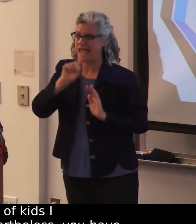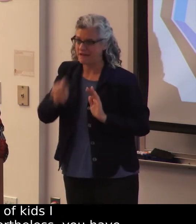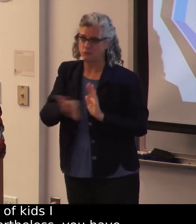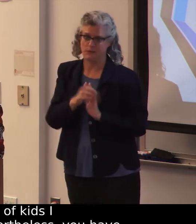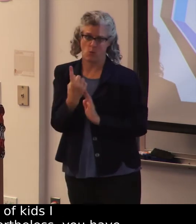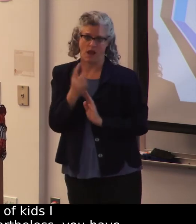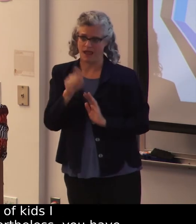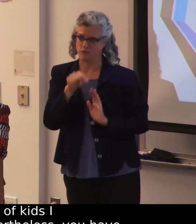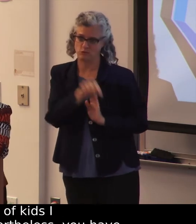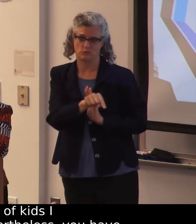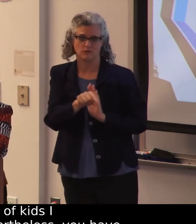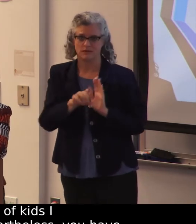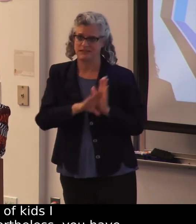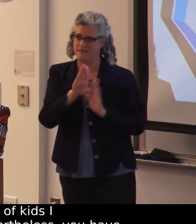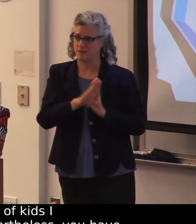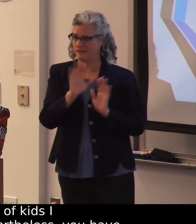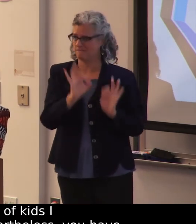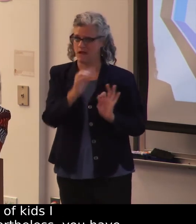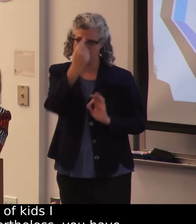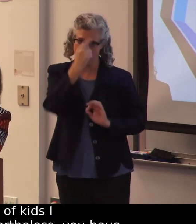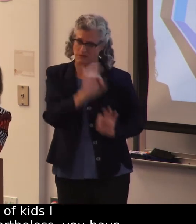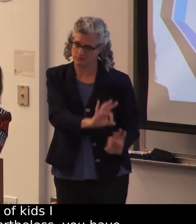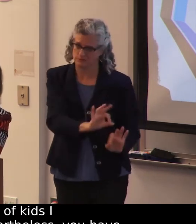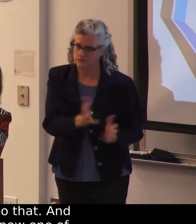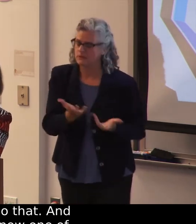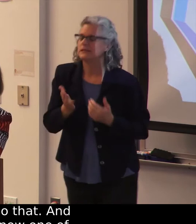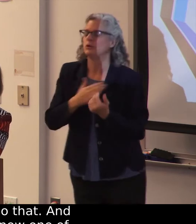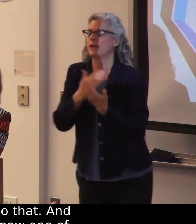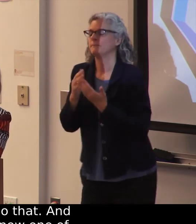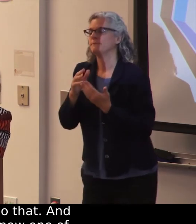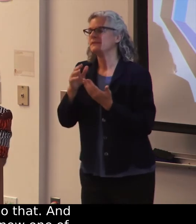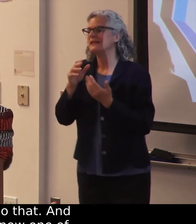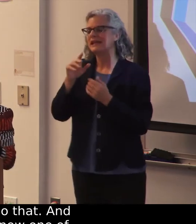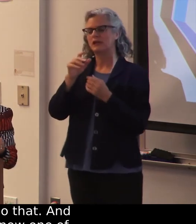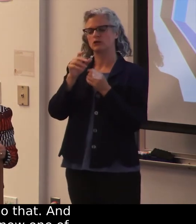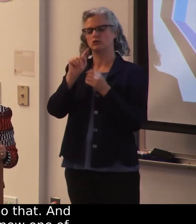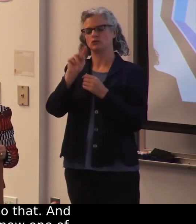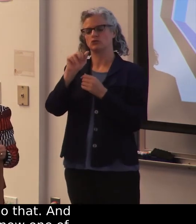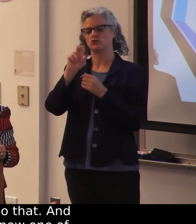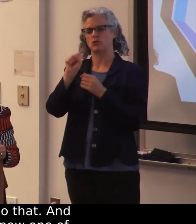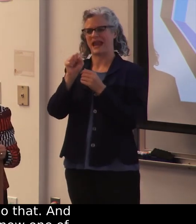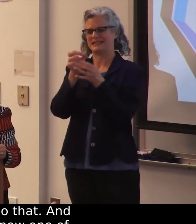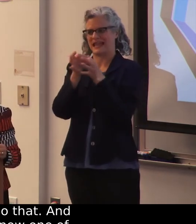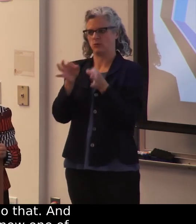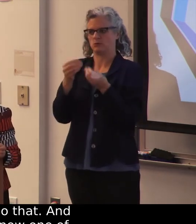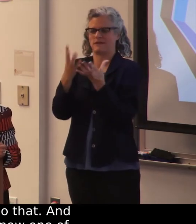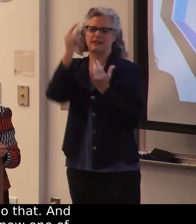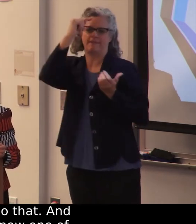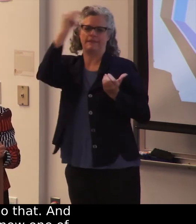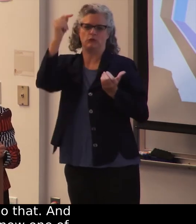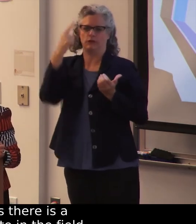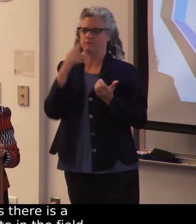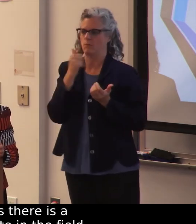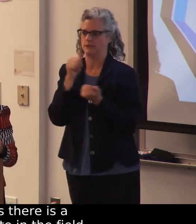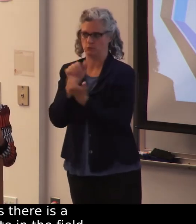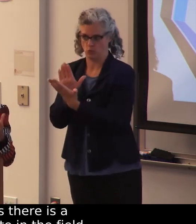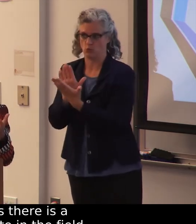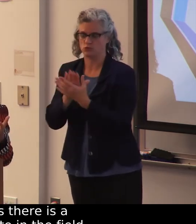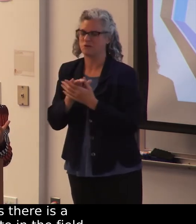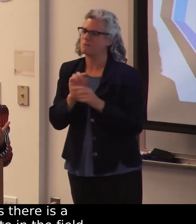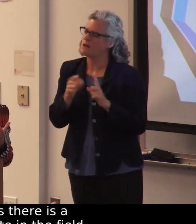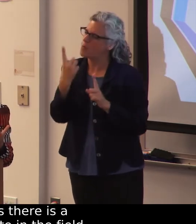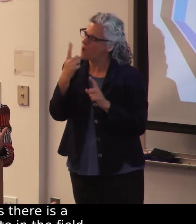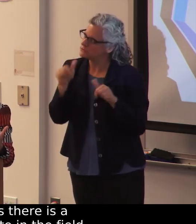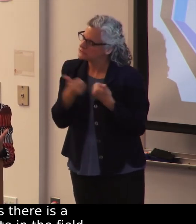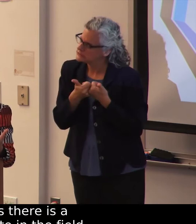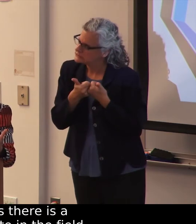right? But nevertheless, so you have a theory on how best to do that. So right now, one of the problems that we're having is that